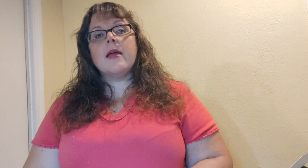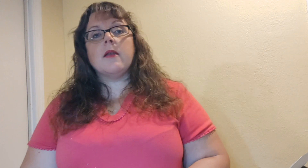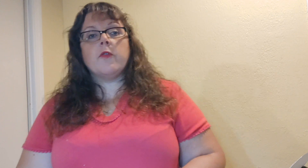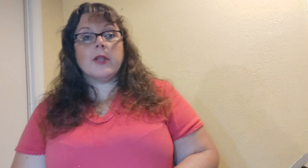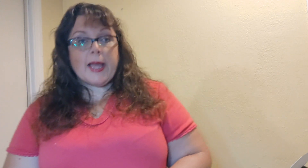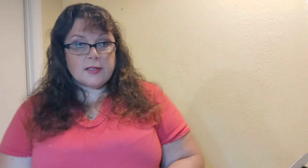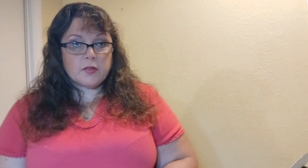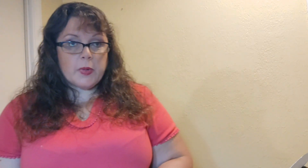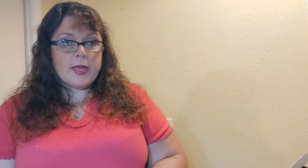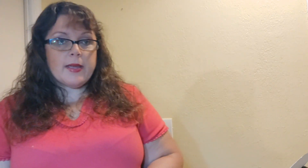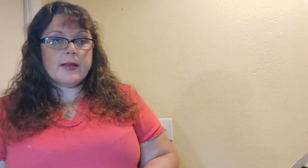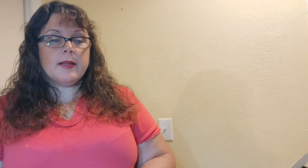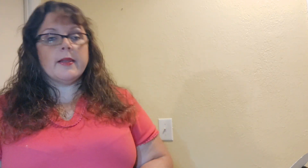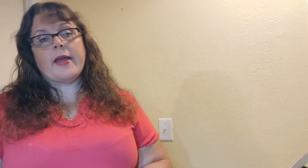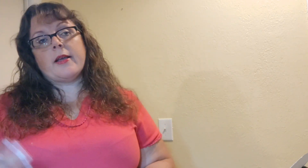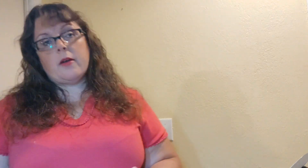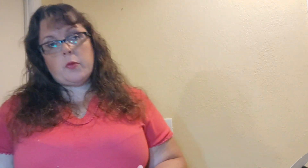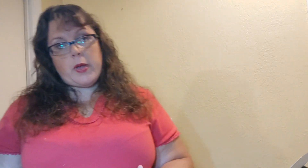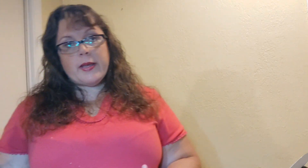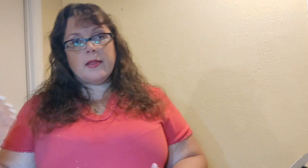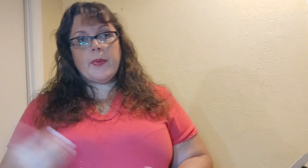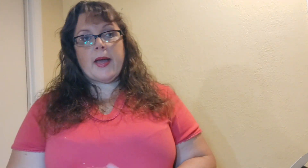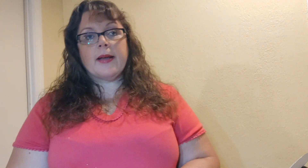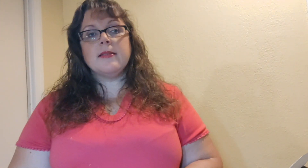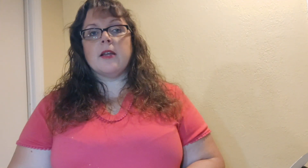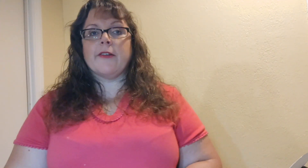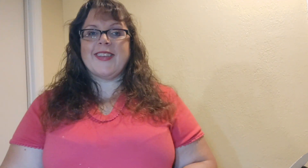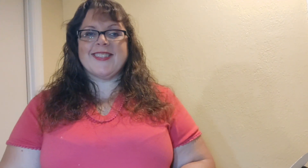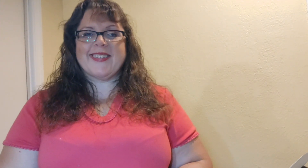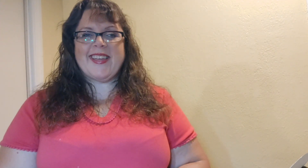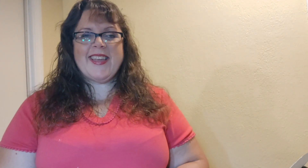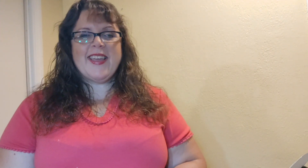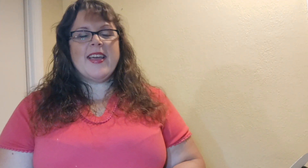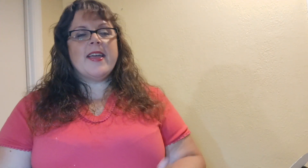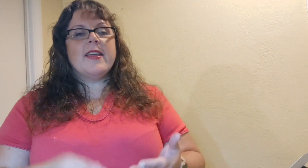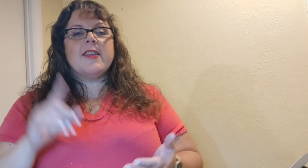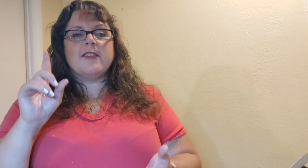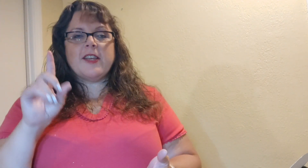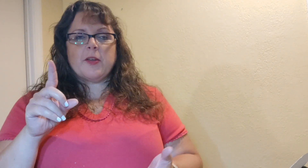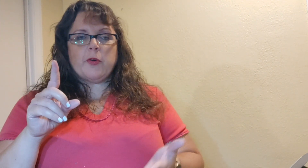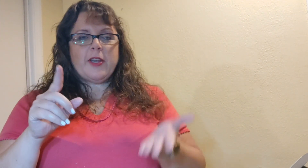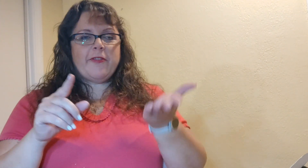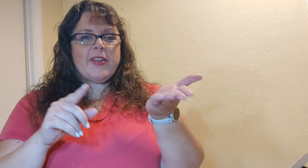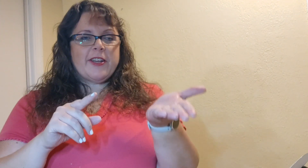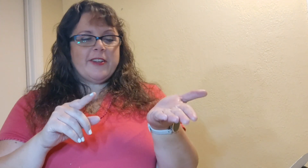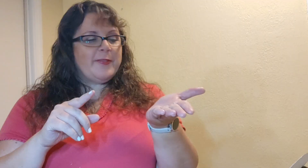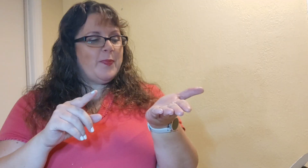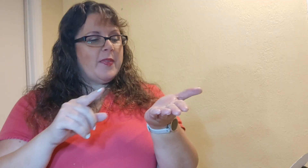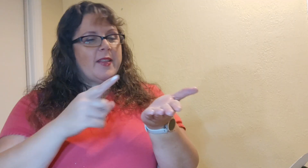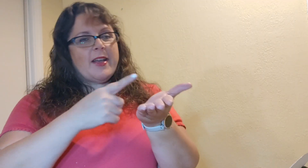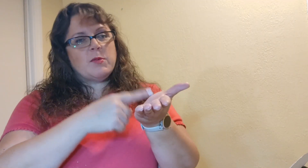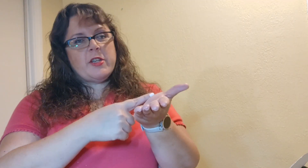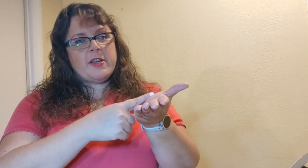And for last week, like a week in the past, obviously, you take your pointer finger up to